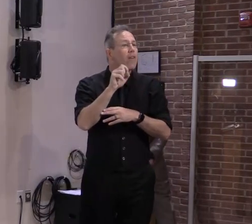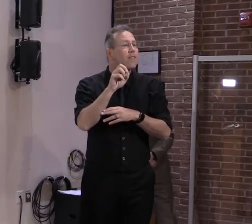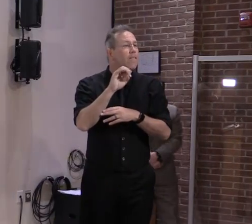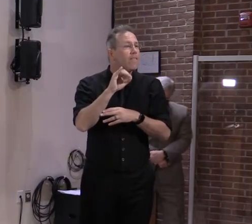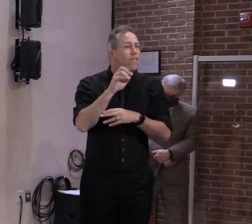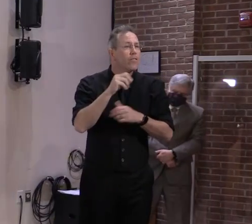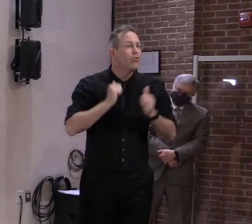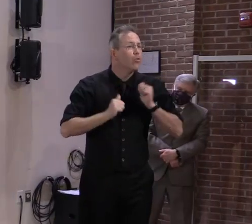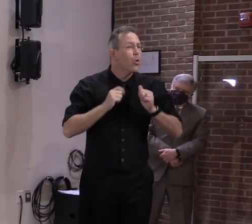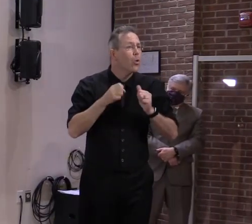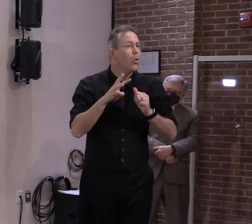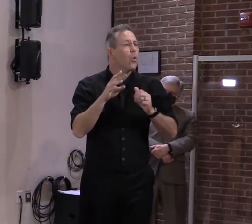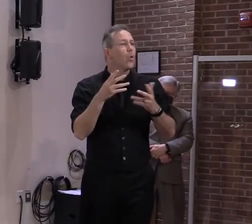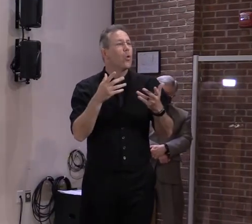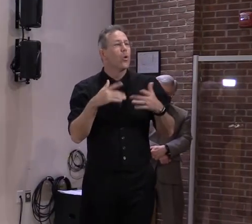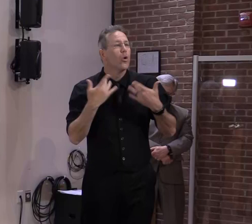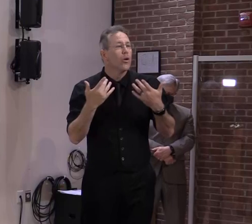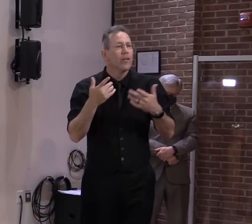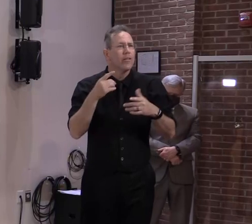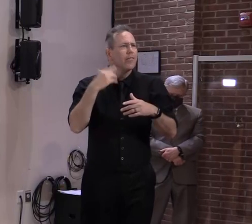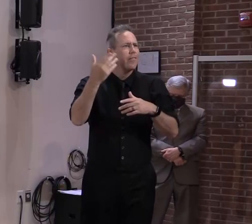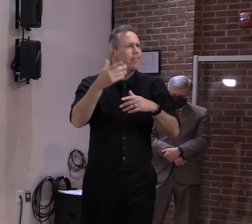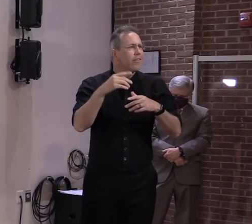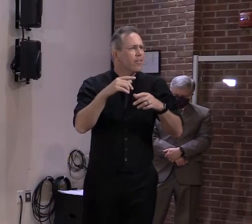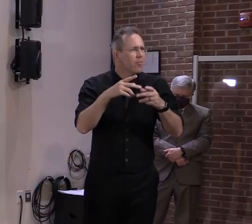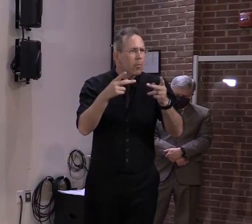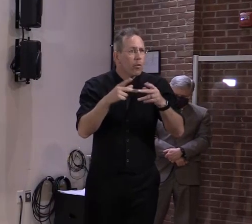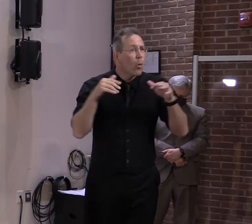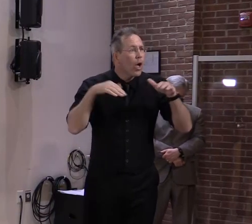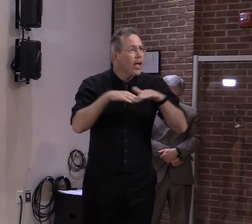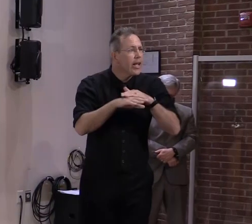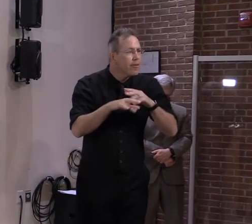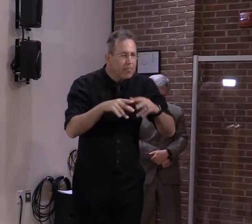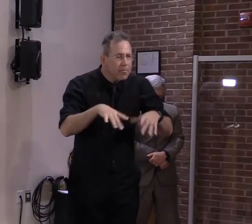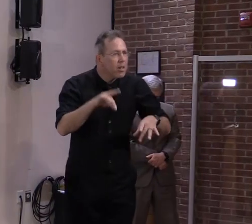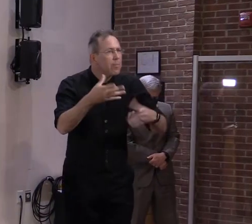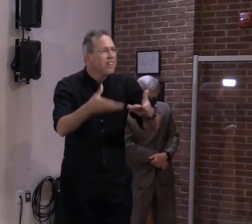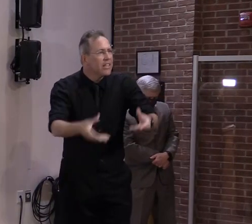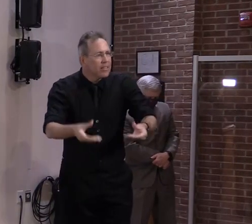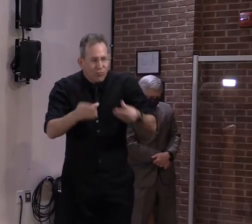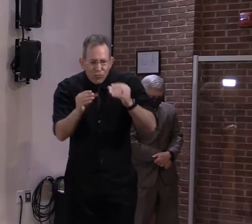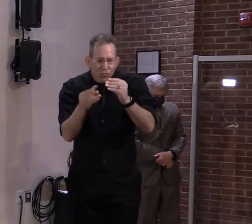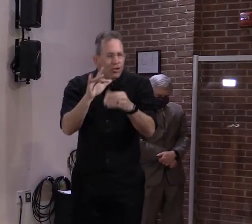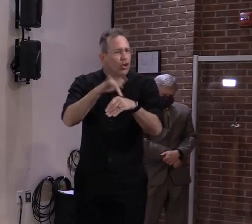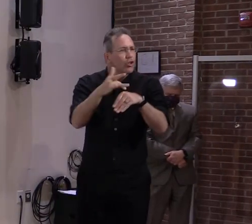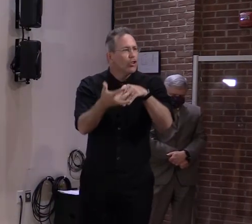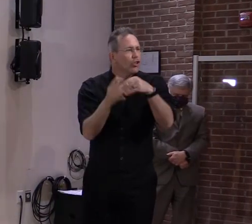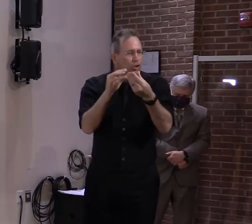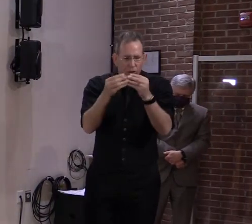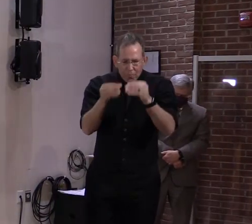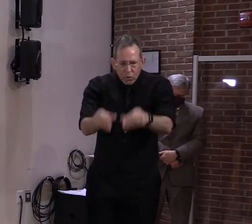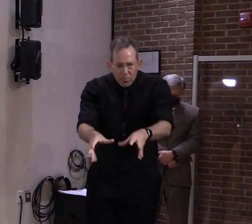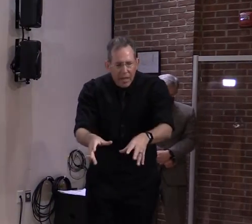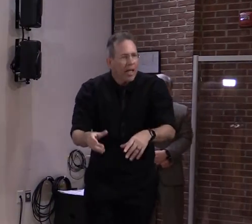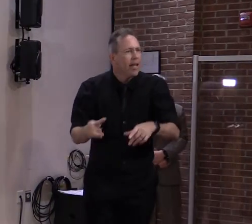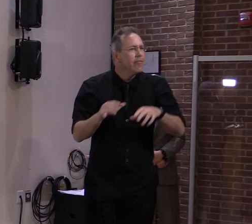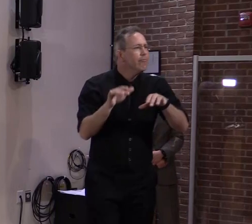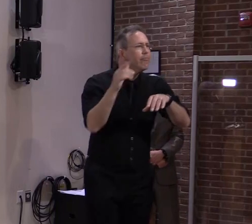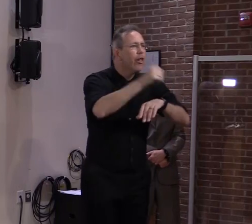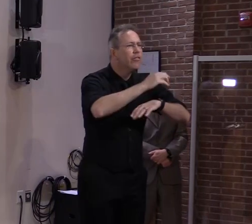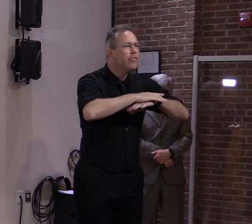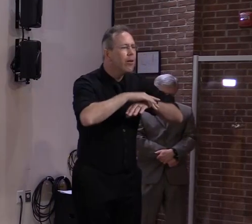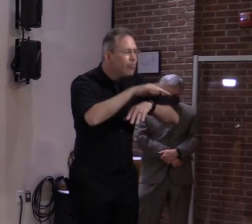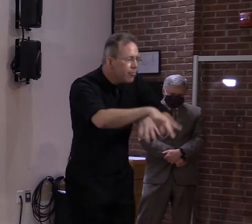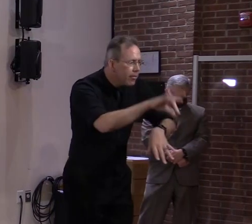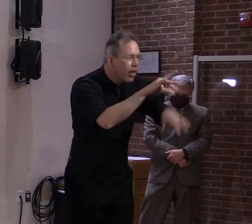were allowed to handle all the items and everything. Yet the farmers markets have been told, you know, they got to tape off their booths. Customers are